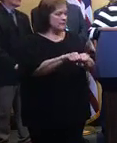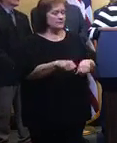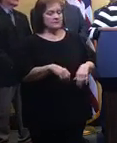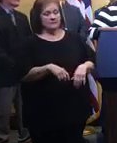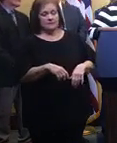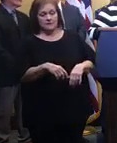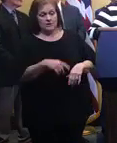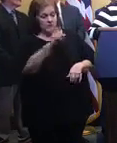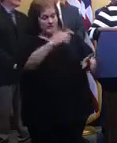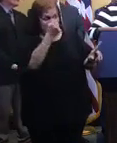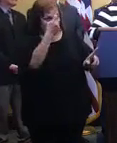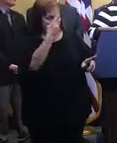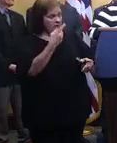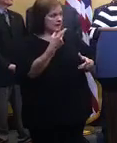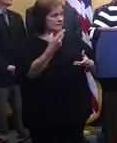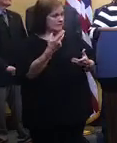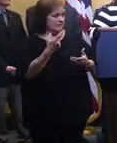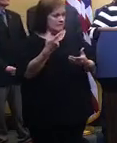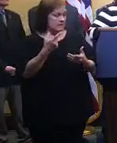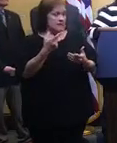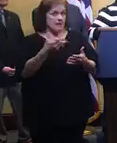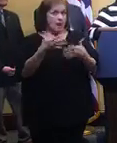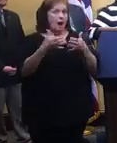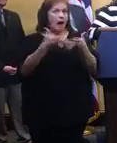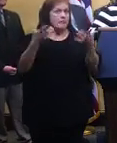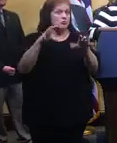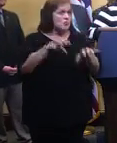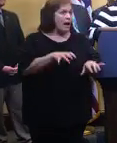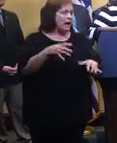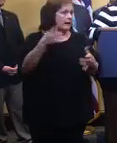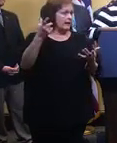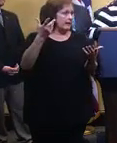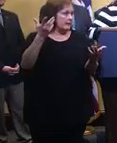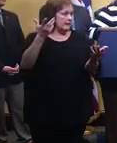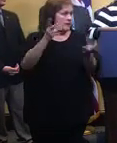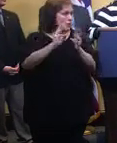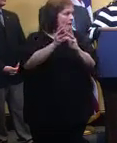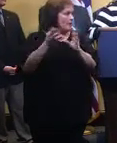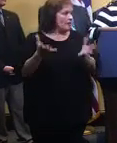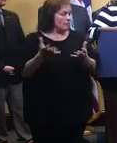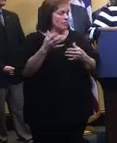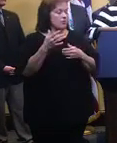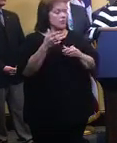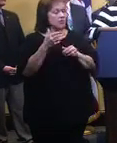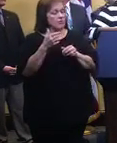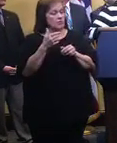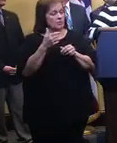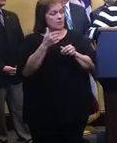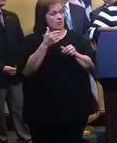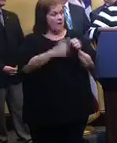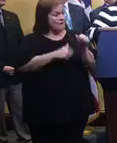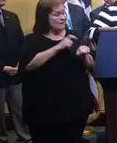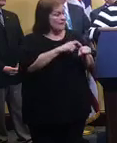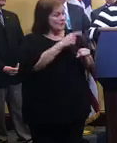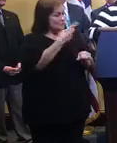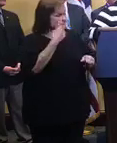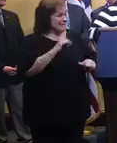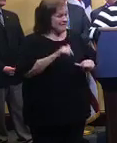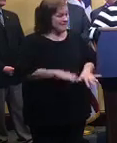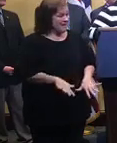rainfalls that we have experienced. There's no denying that. And each time we've seen the flooding, it's been with